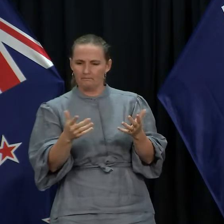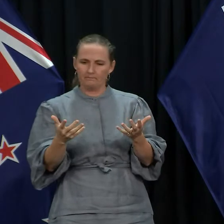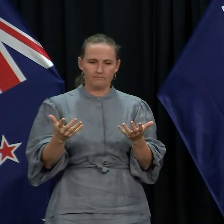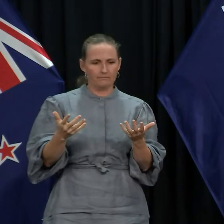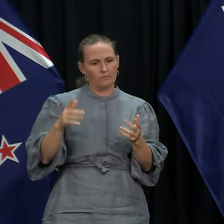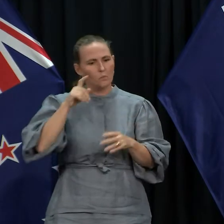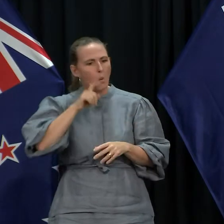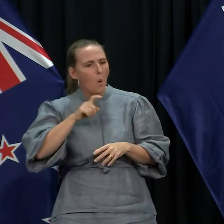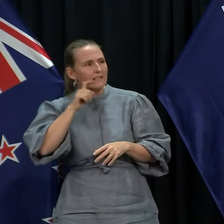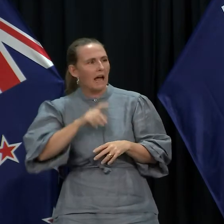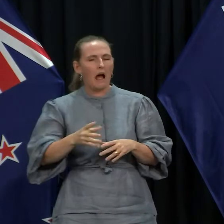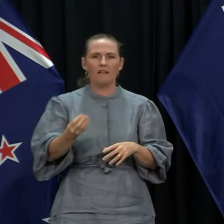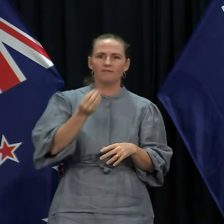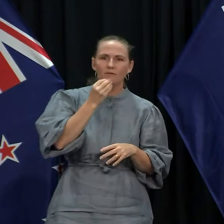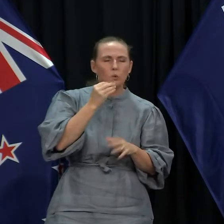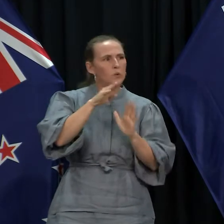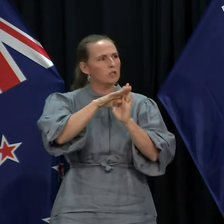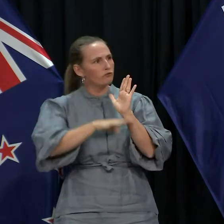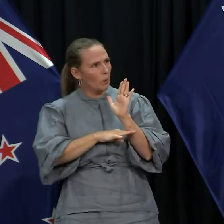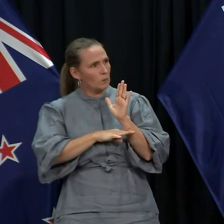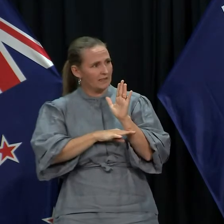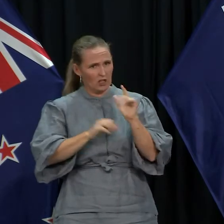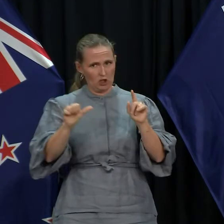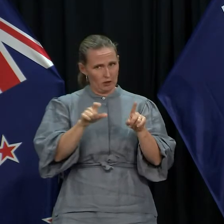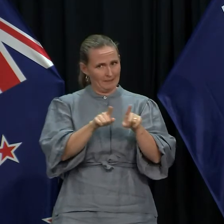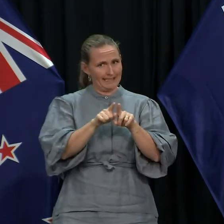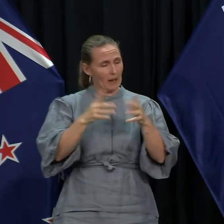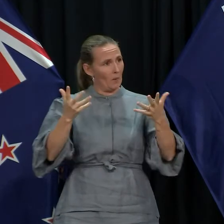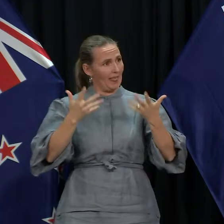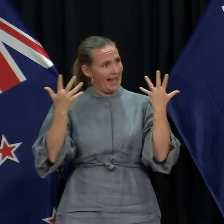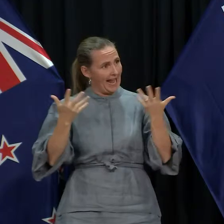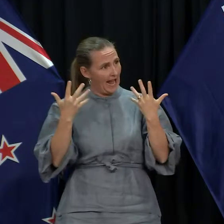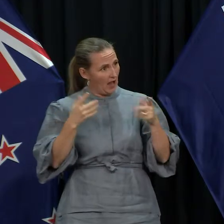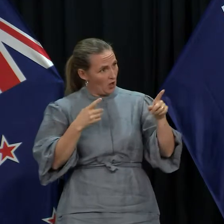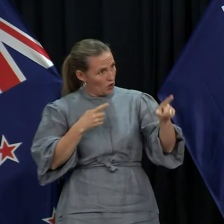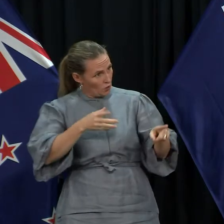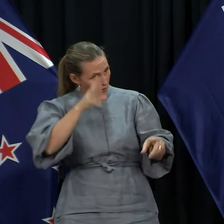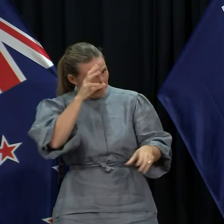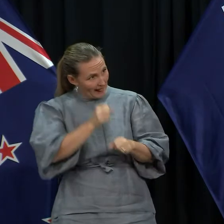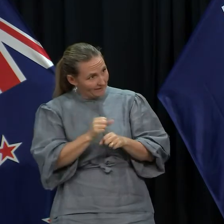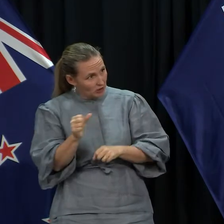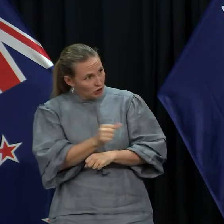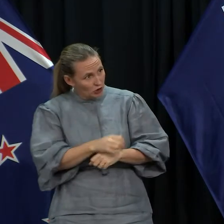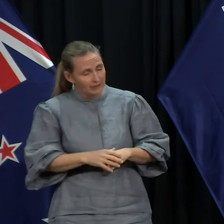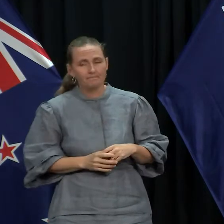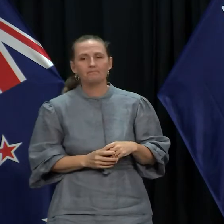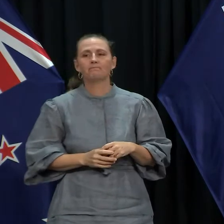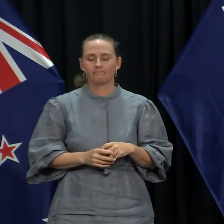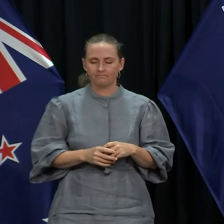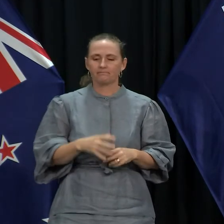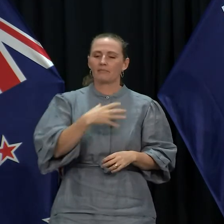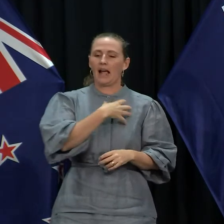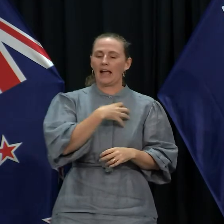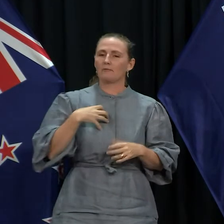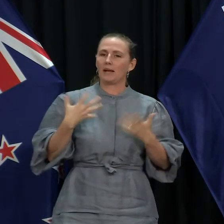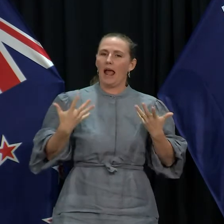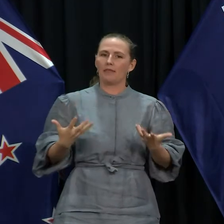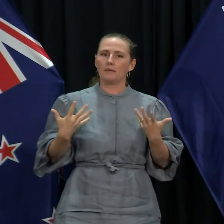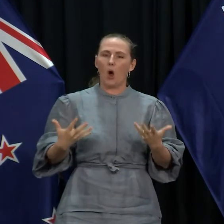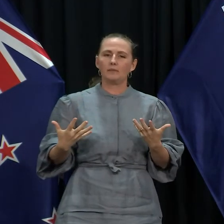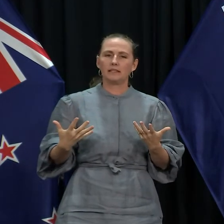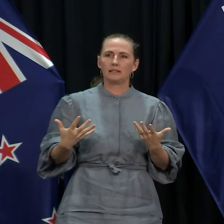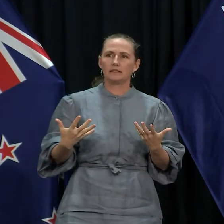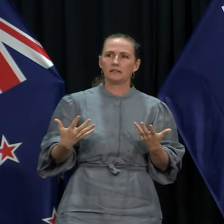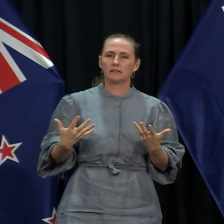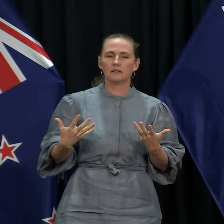of Health would consider in light of what we've learned from COVID? Well, we're doing some work across government with our colleagues in MBIE